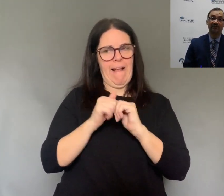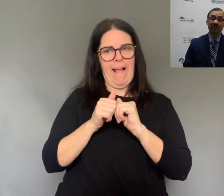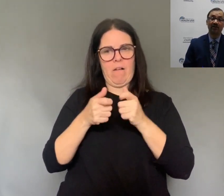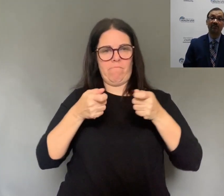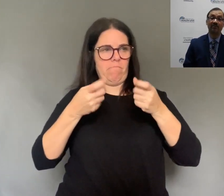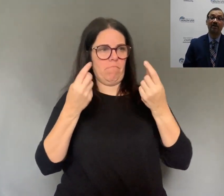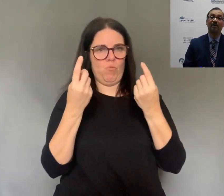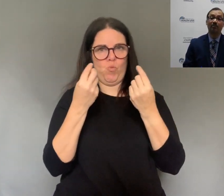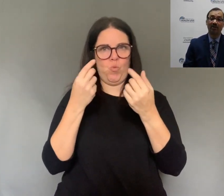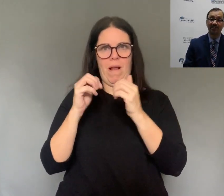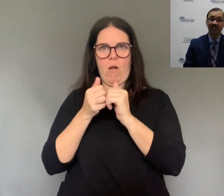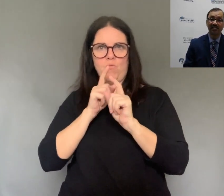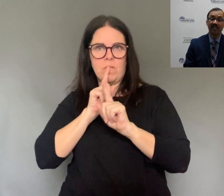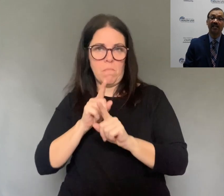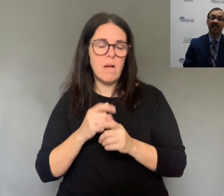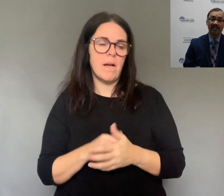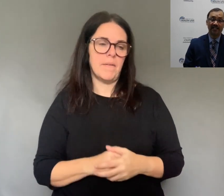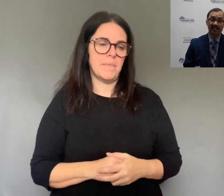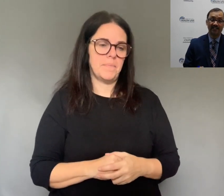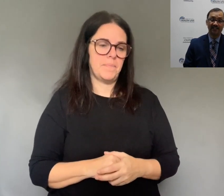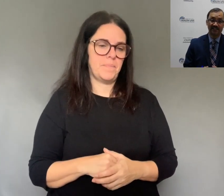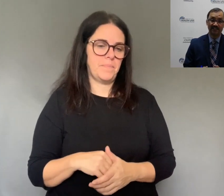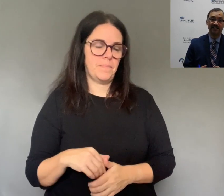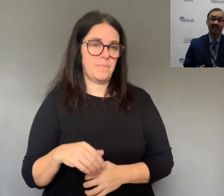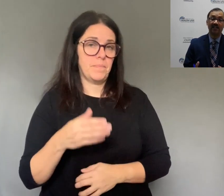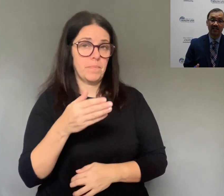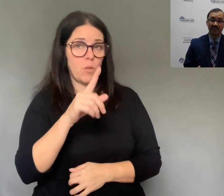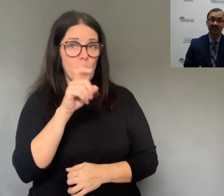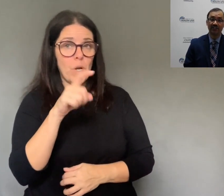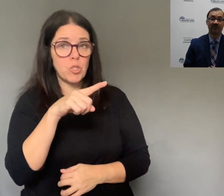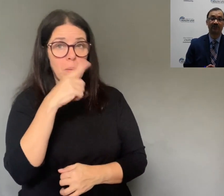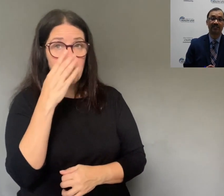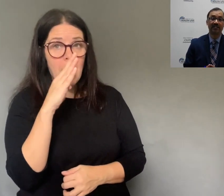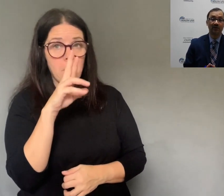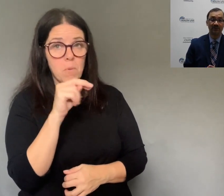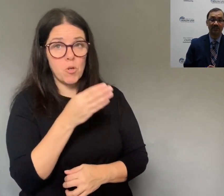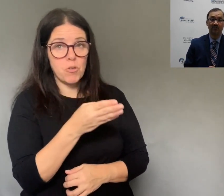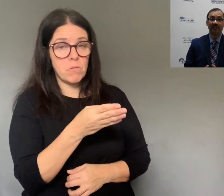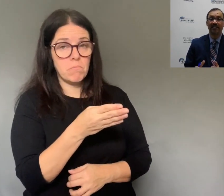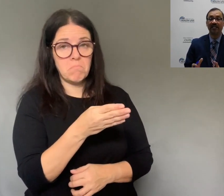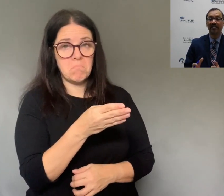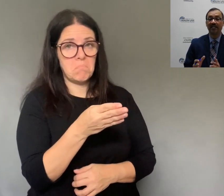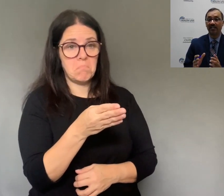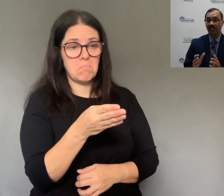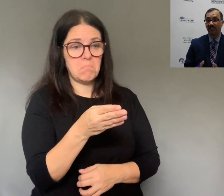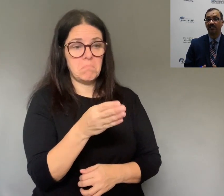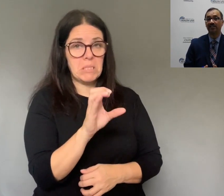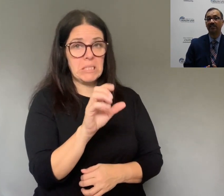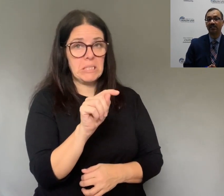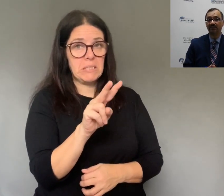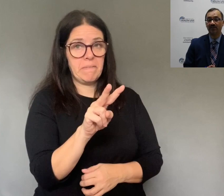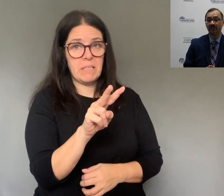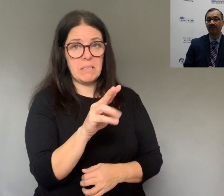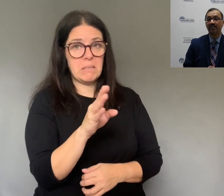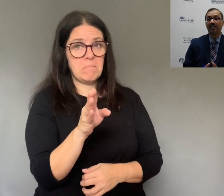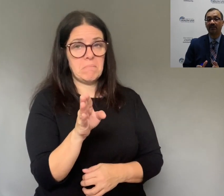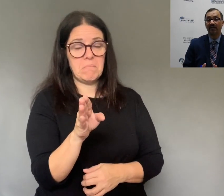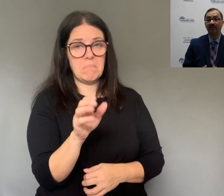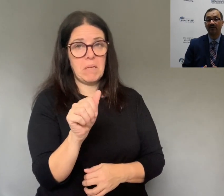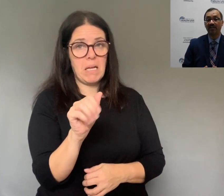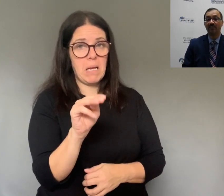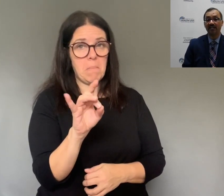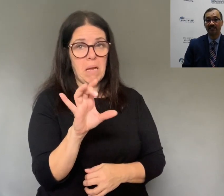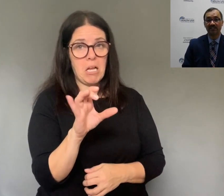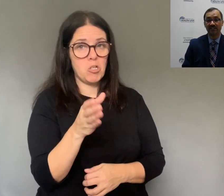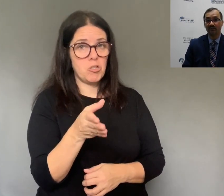solved the problem partially. And still there are other issues that goes into play, not just these individuals, whenever